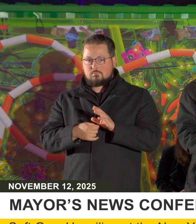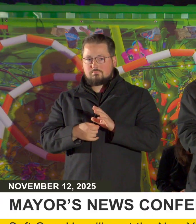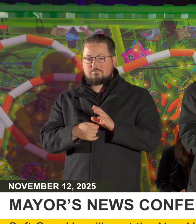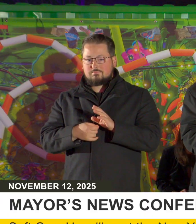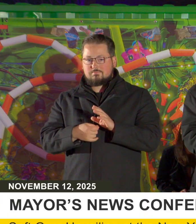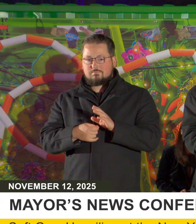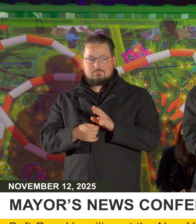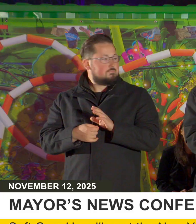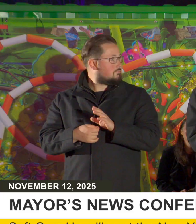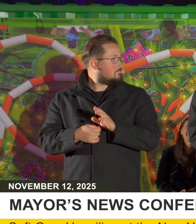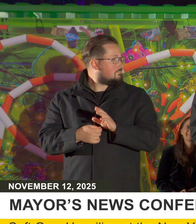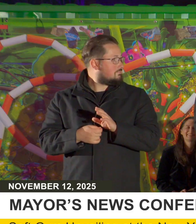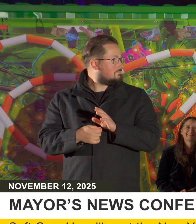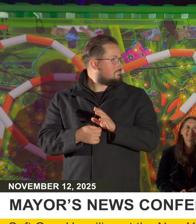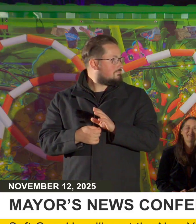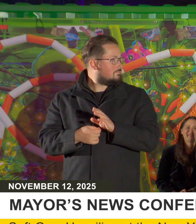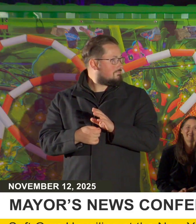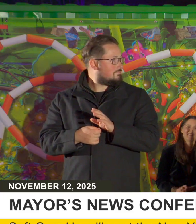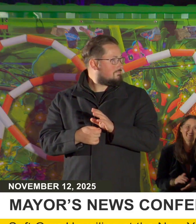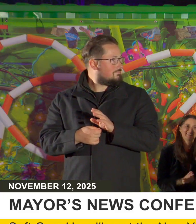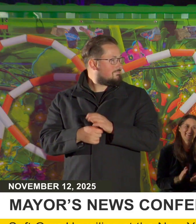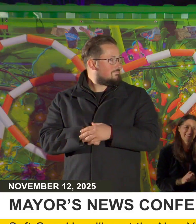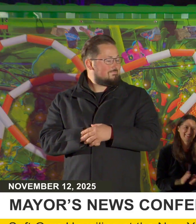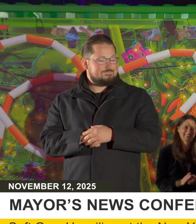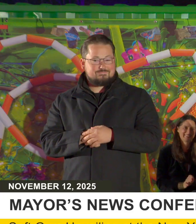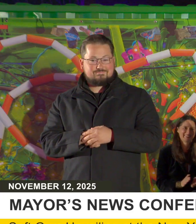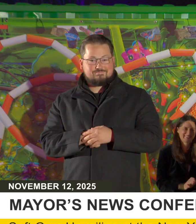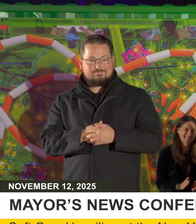days. I'm about to cry.